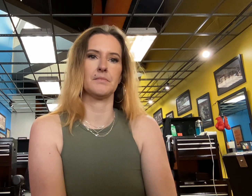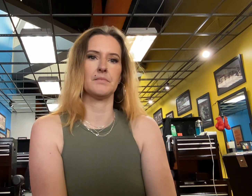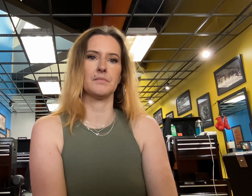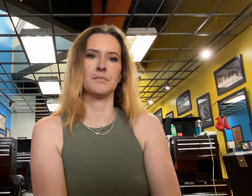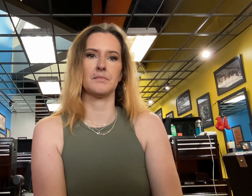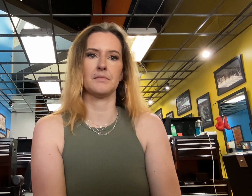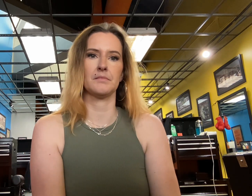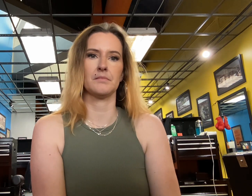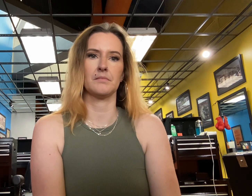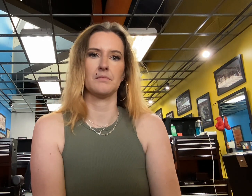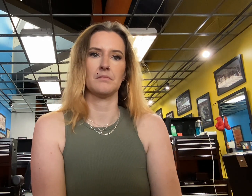So what the hell are we all doing?